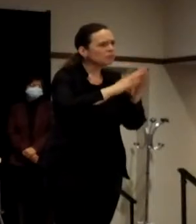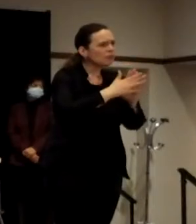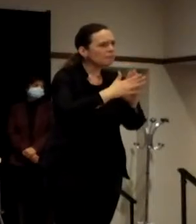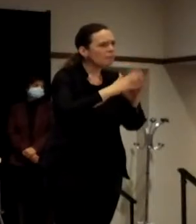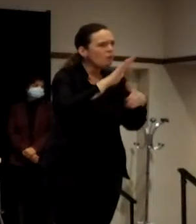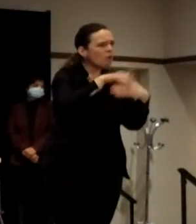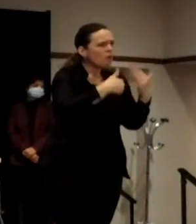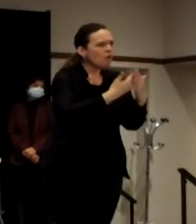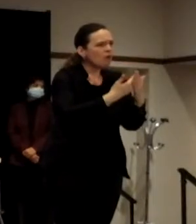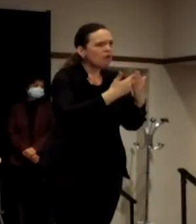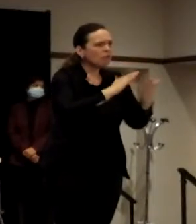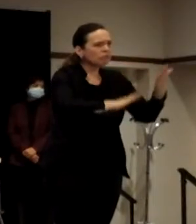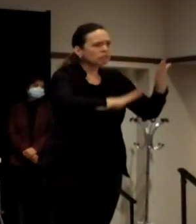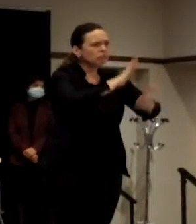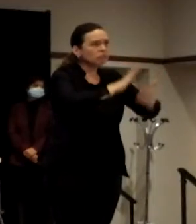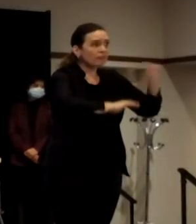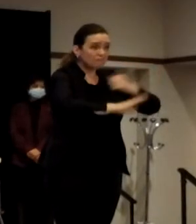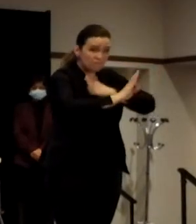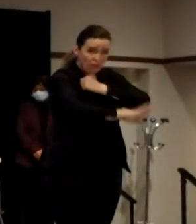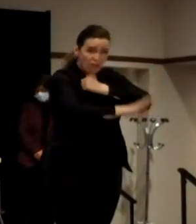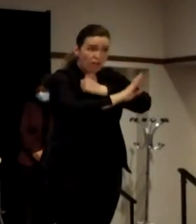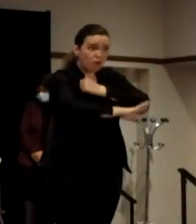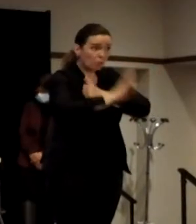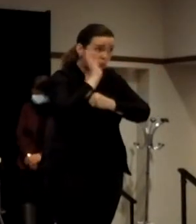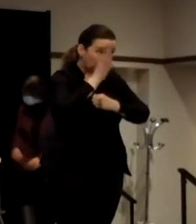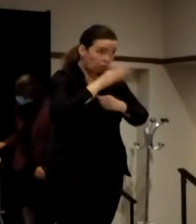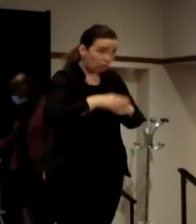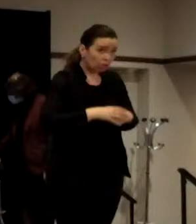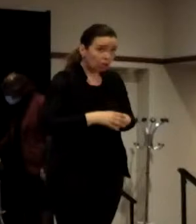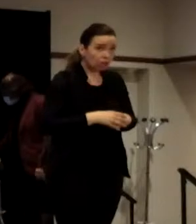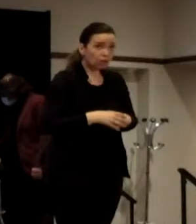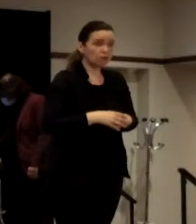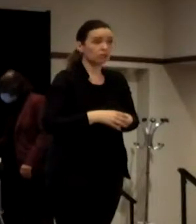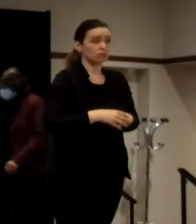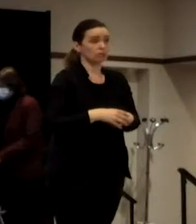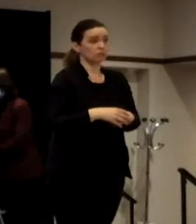Ryan, I got a question for Dr. If you don't mind. Yep.